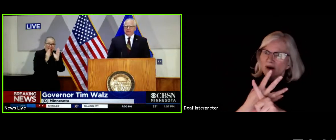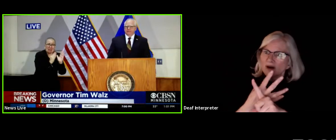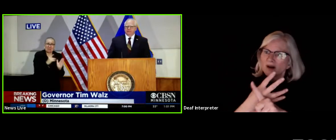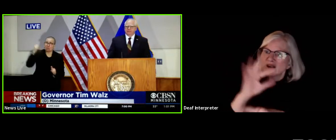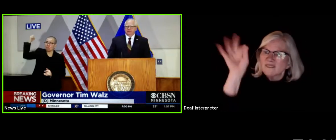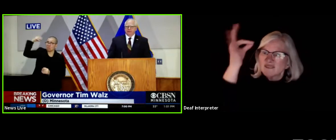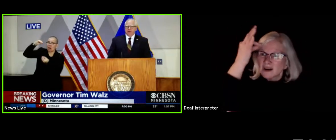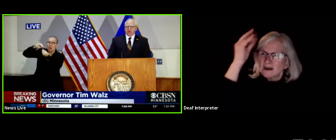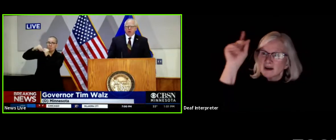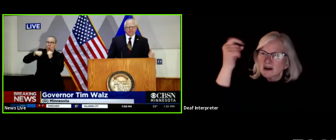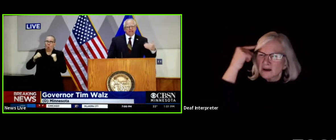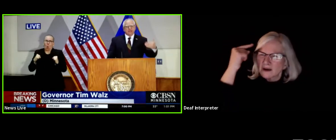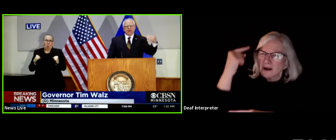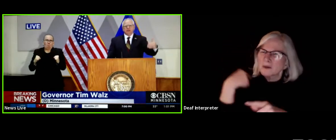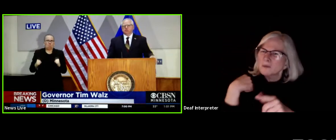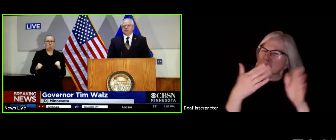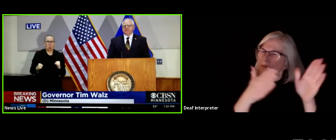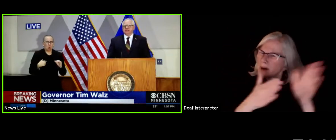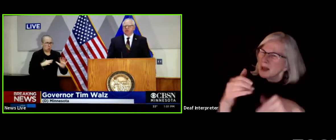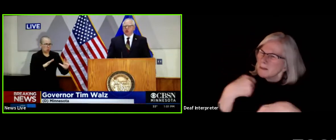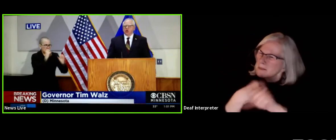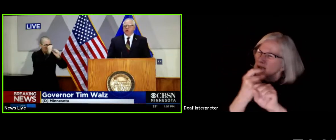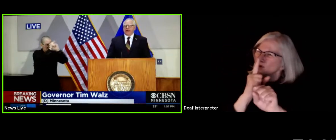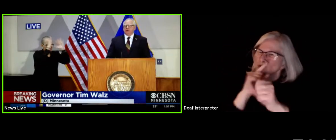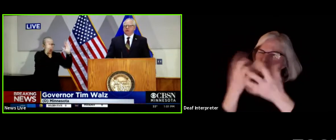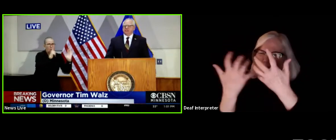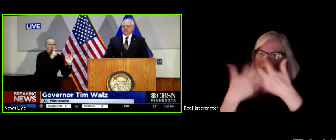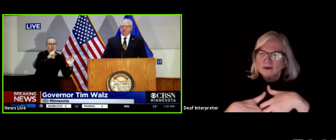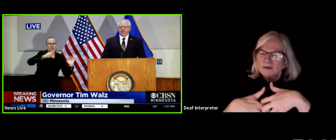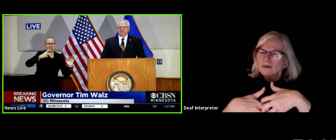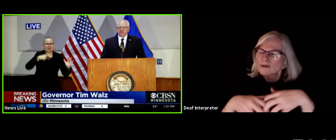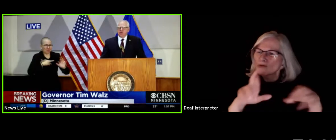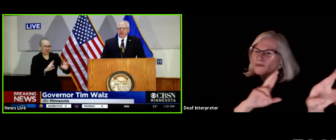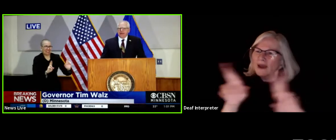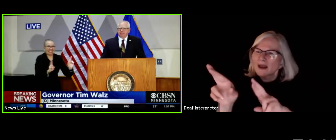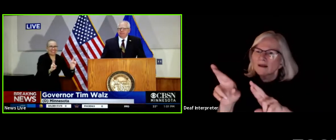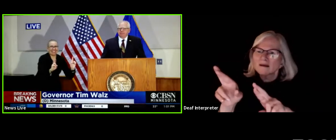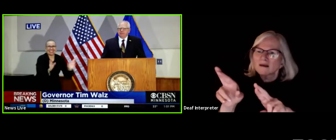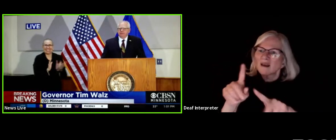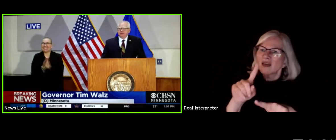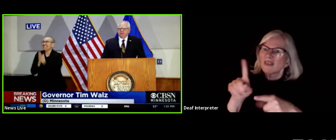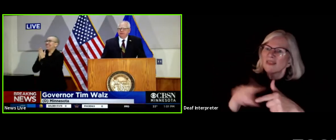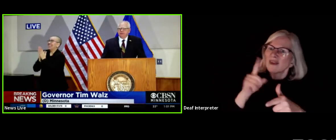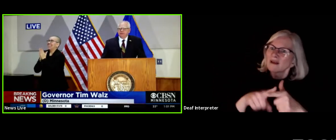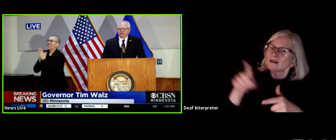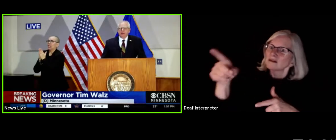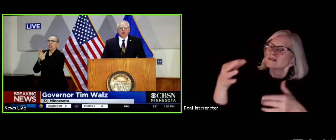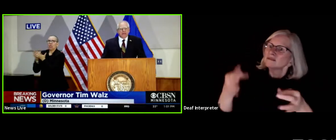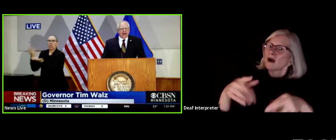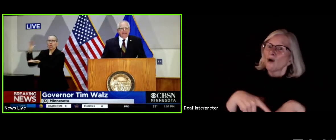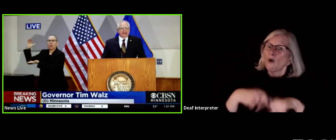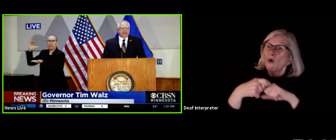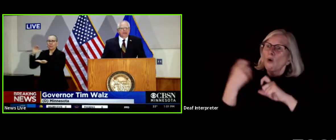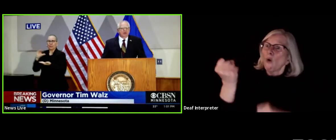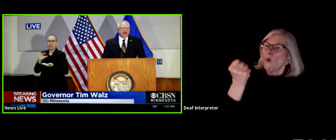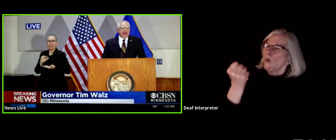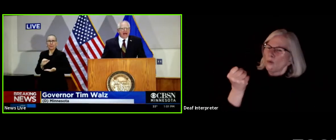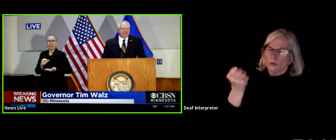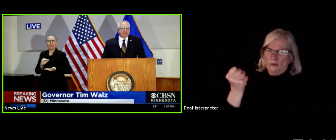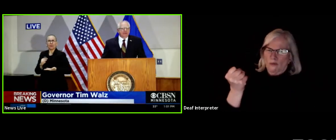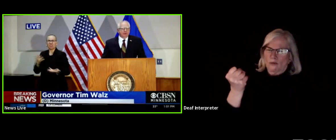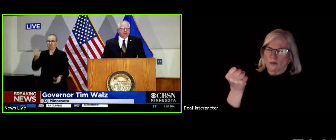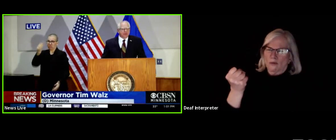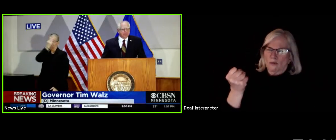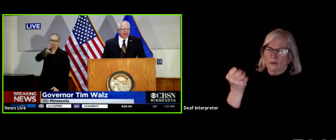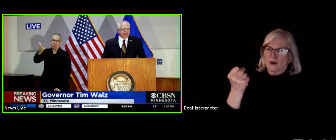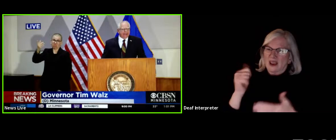that. We sent the letter this week and said, don't hold them back, release them. They said, okay. They were lying. They don't have